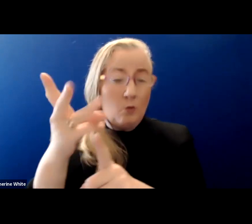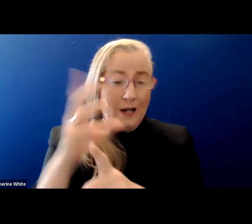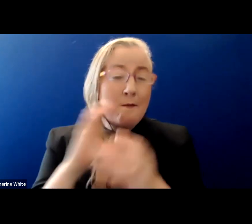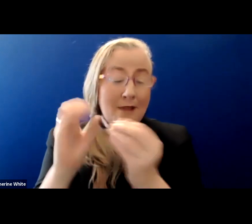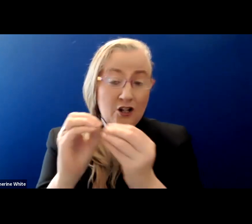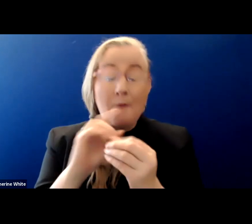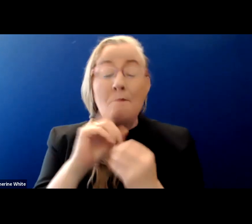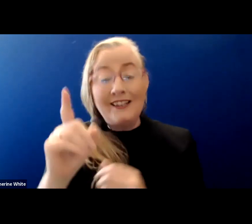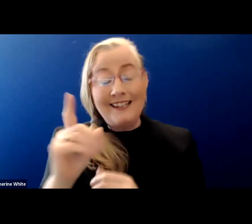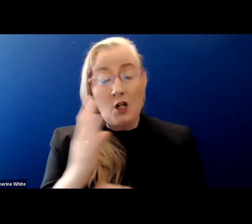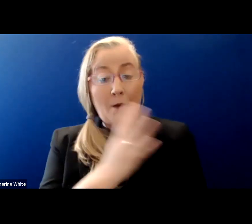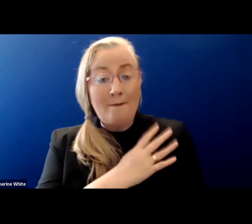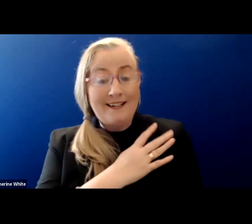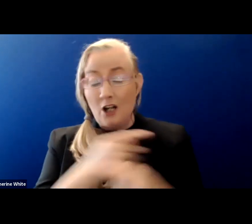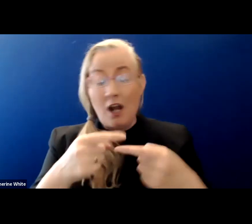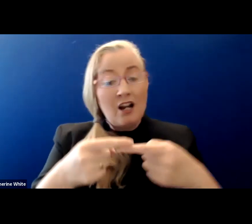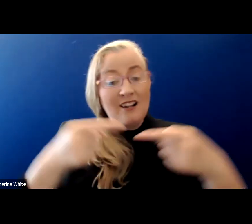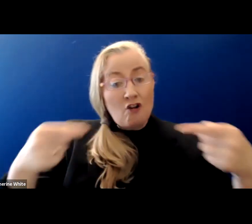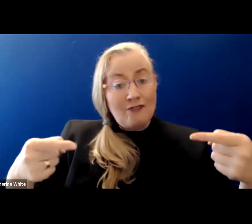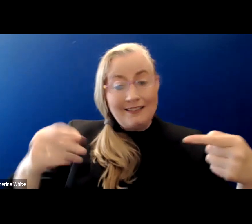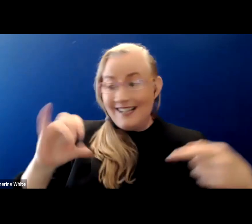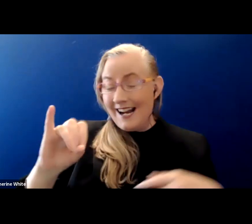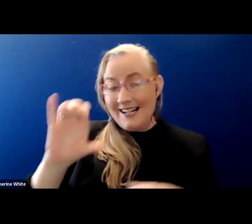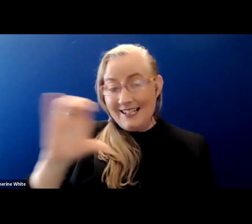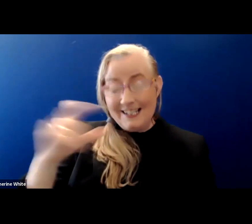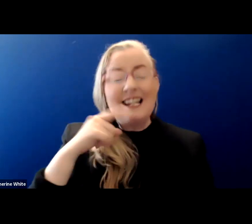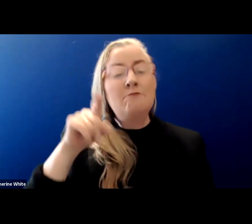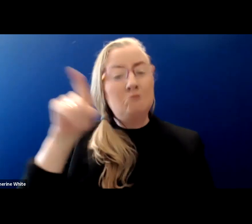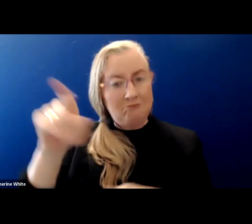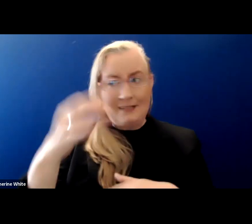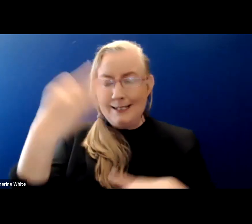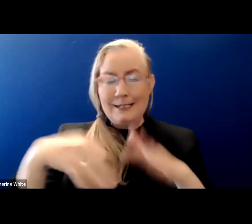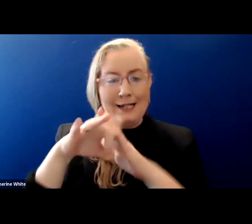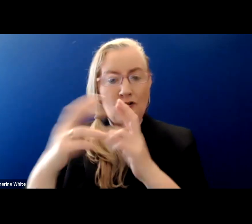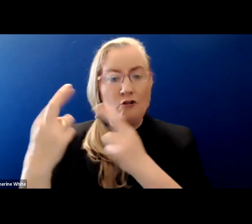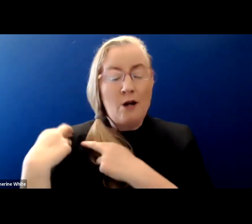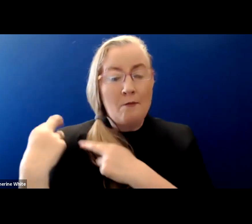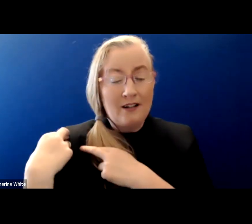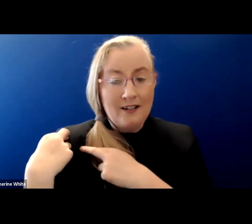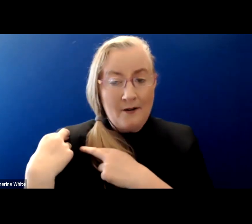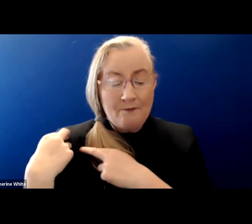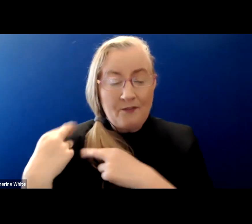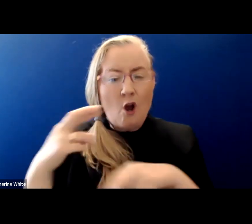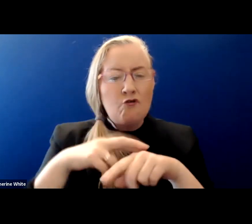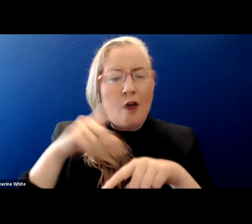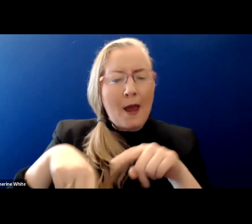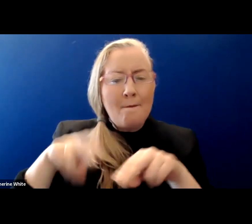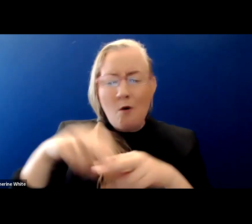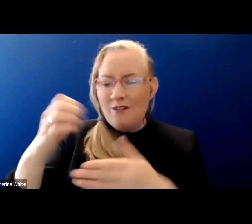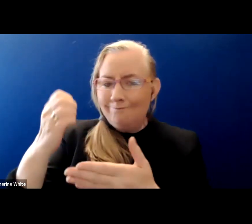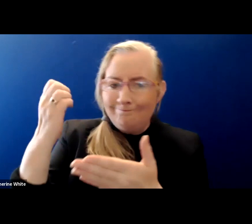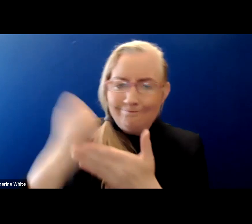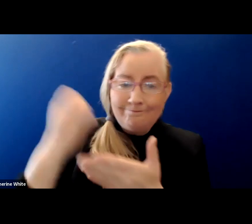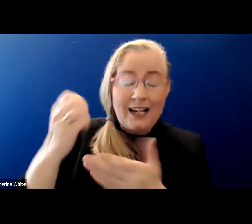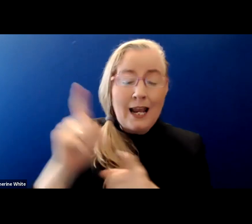in contrast to the ICC, is concerned with state responsibility rather than the arguably more exacting strictures of